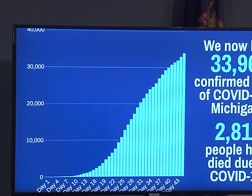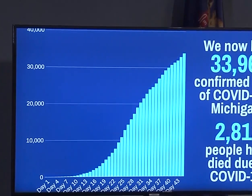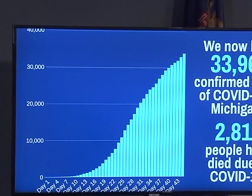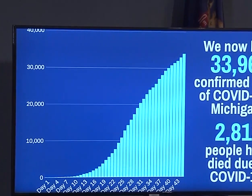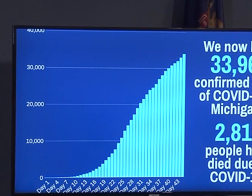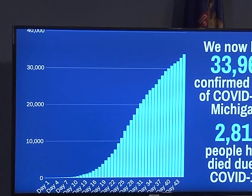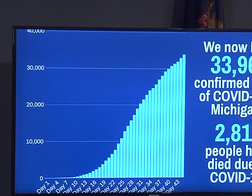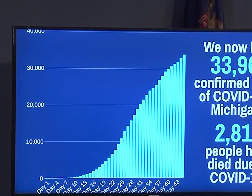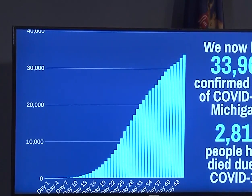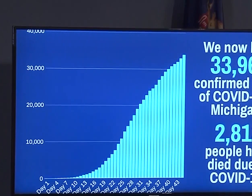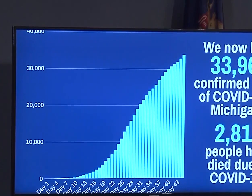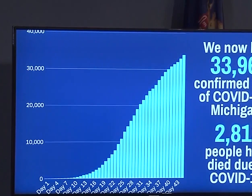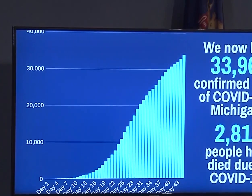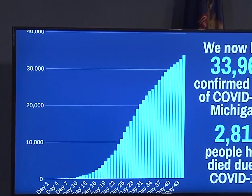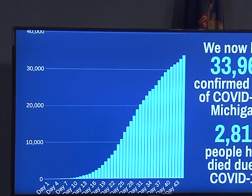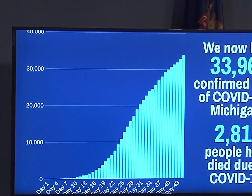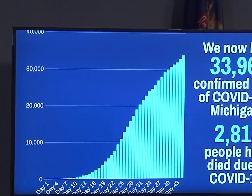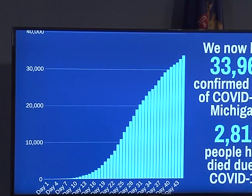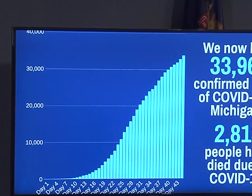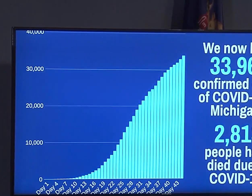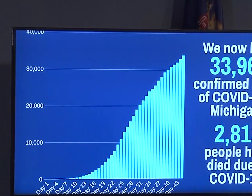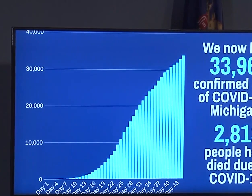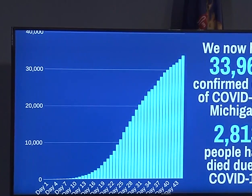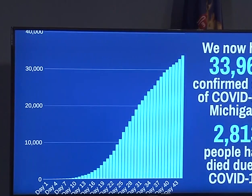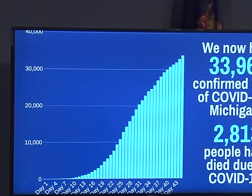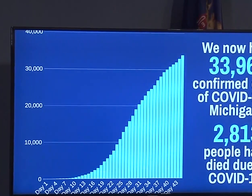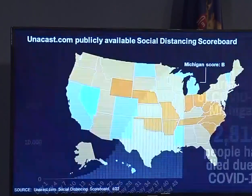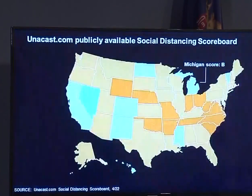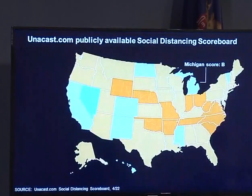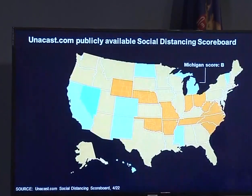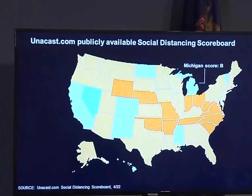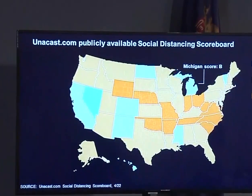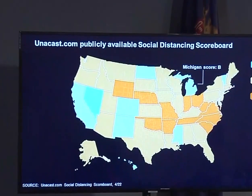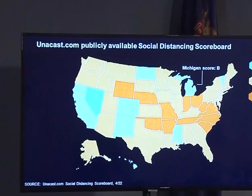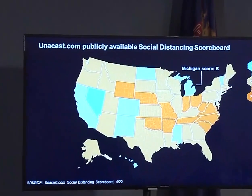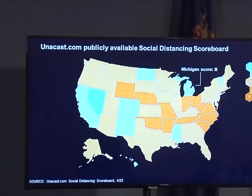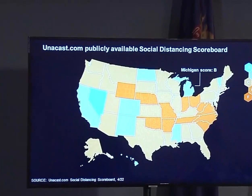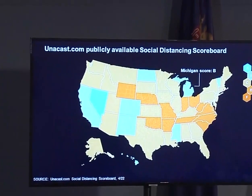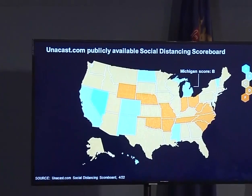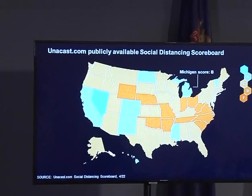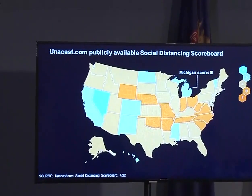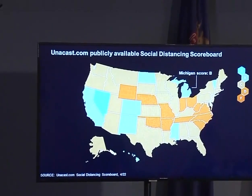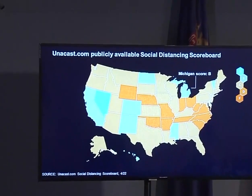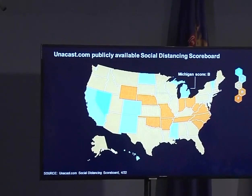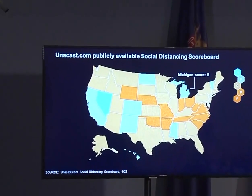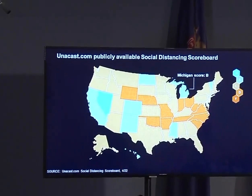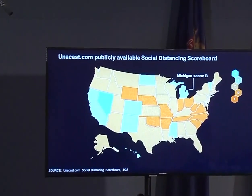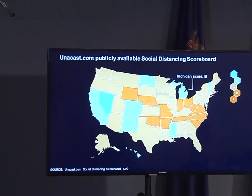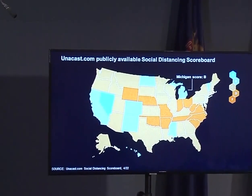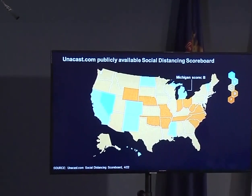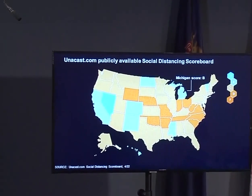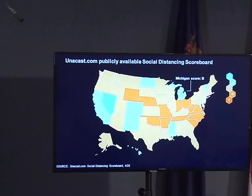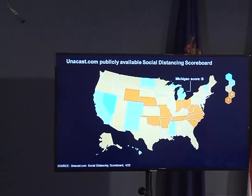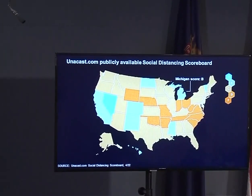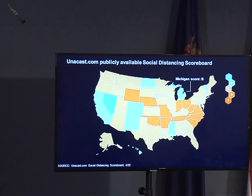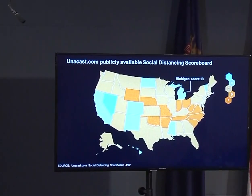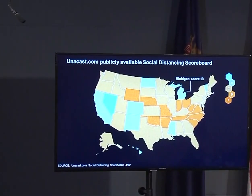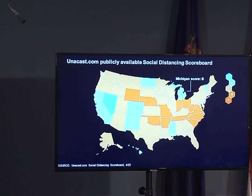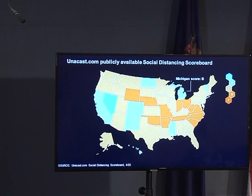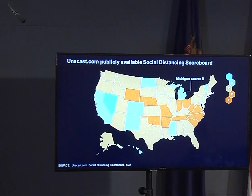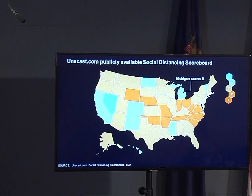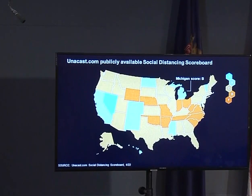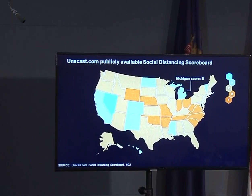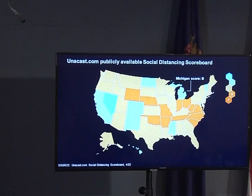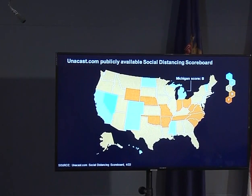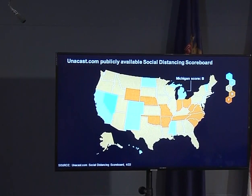part. They show that social distancing is working and that Michiganders are doing incredibly well compared